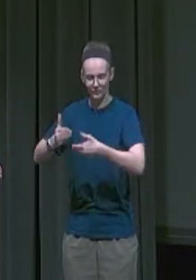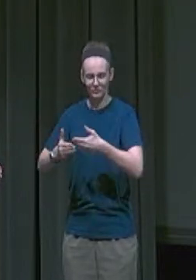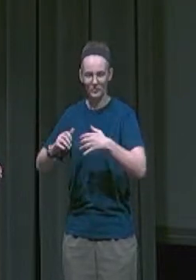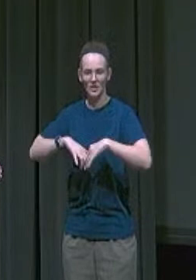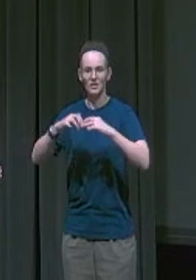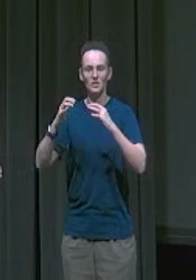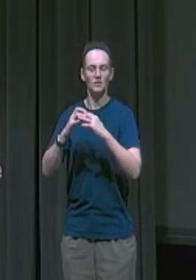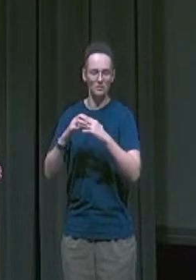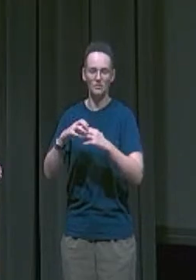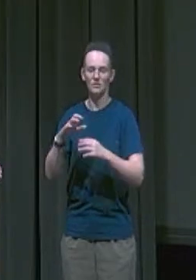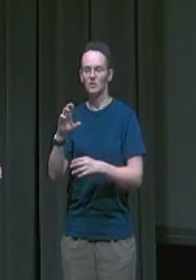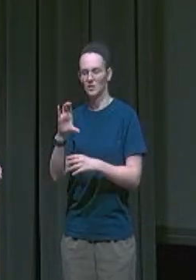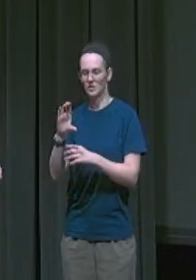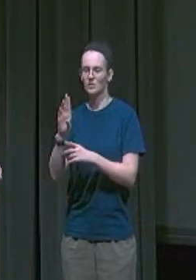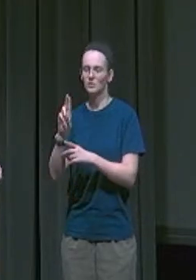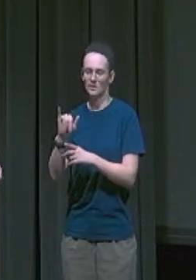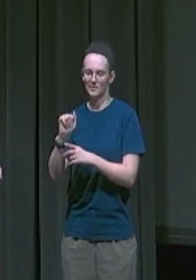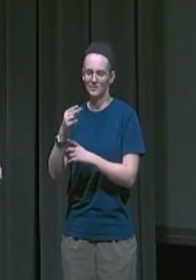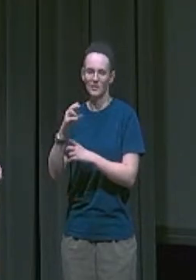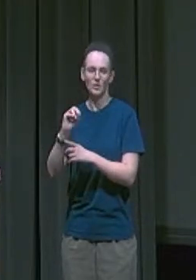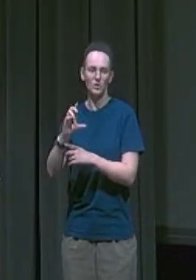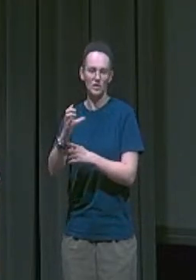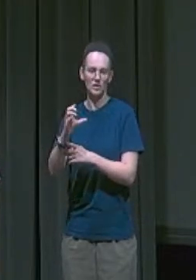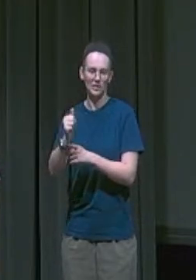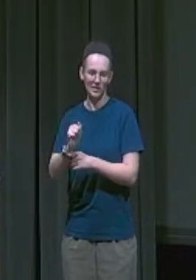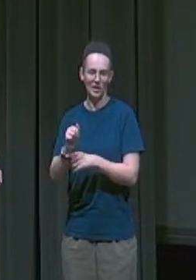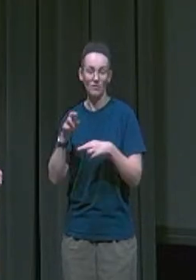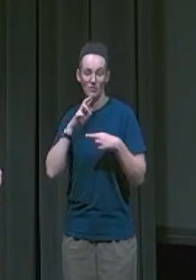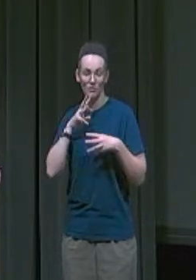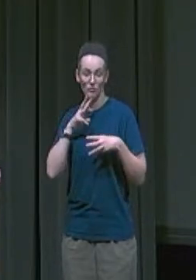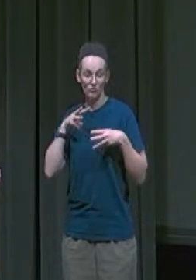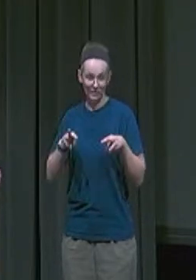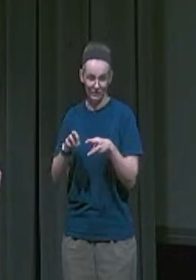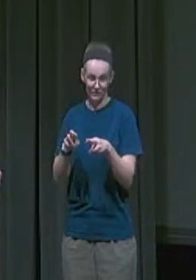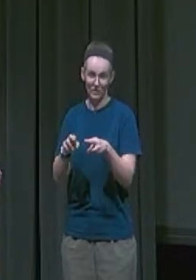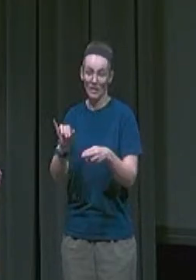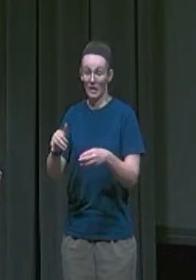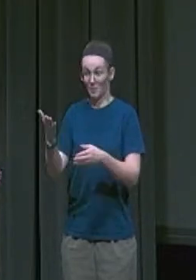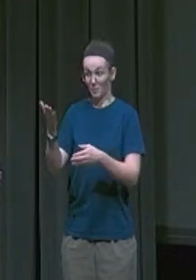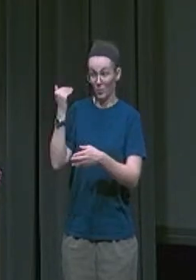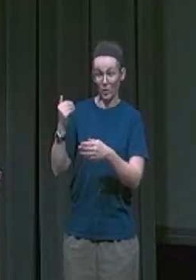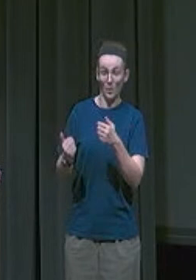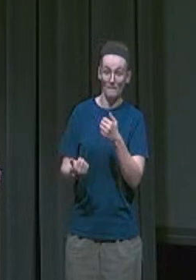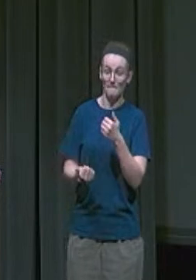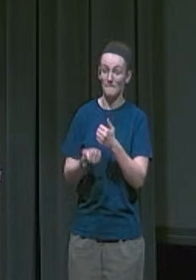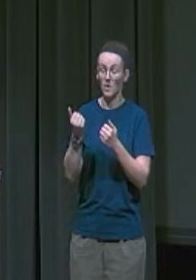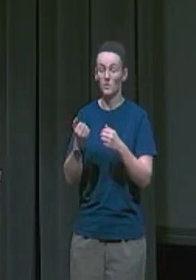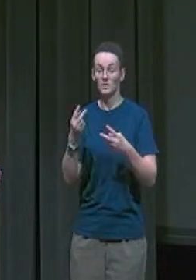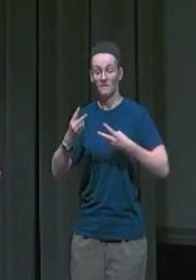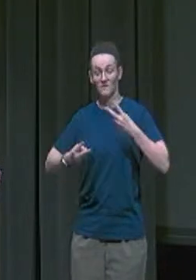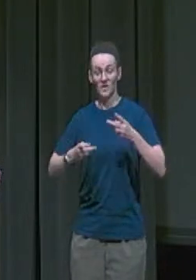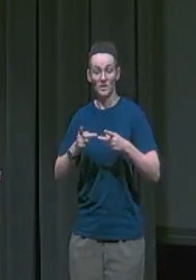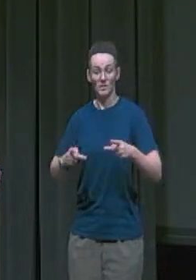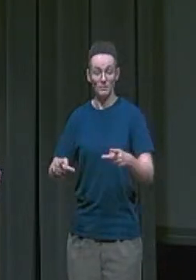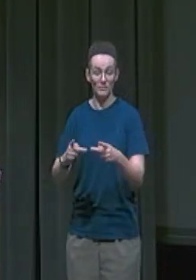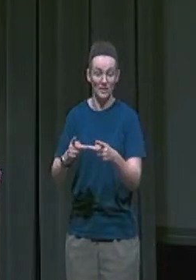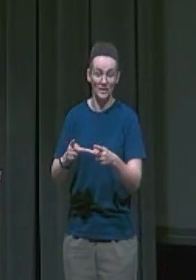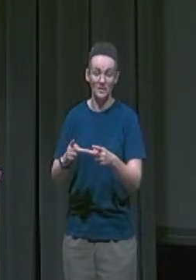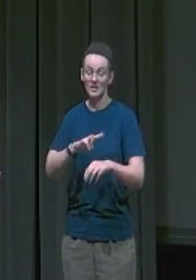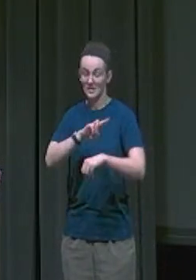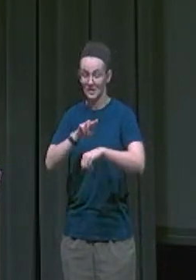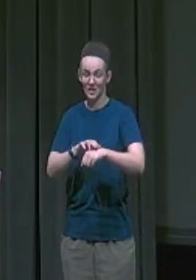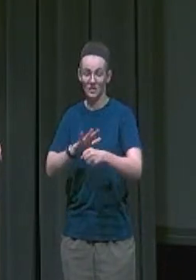the Cuyahoga River to what was once the most visited place as a natural area in the state of